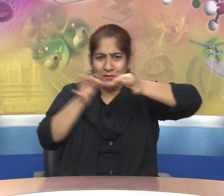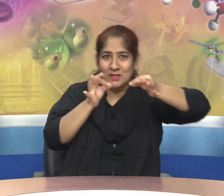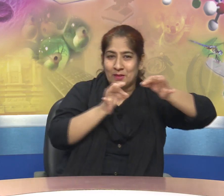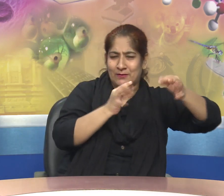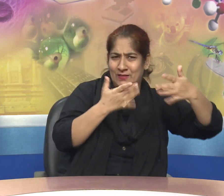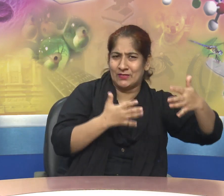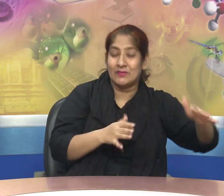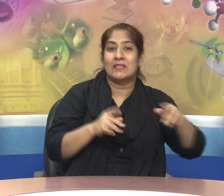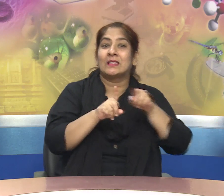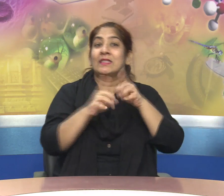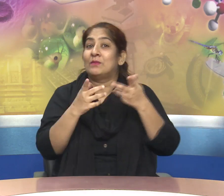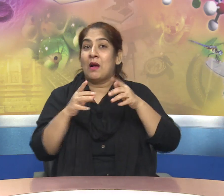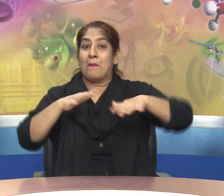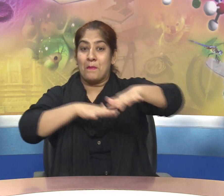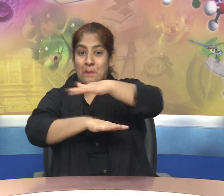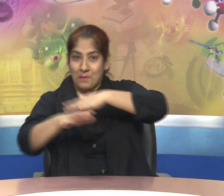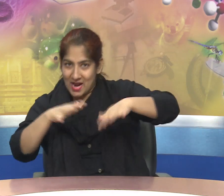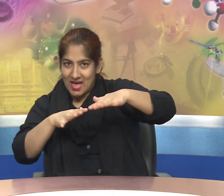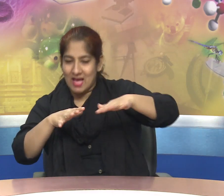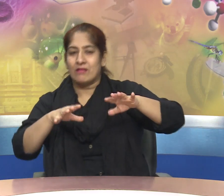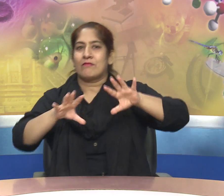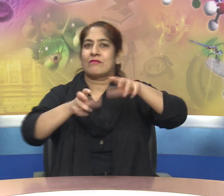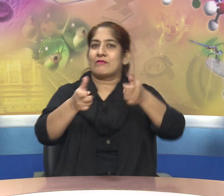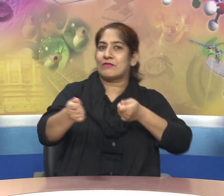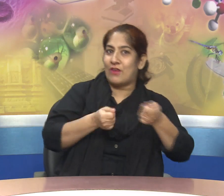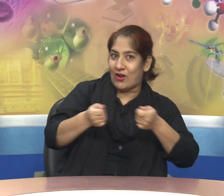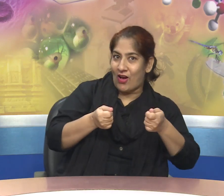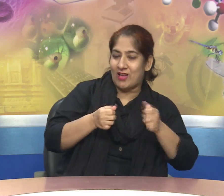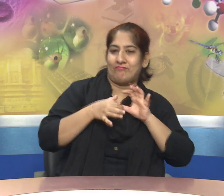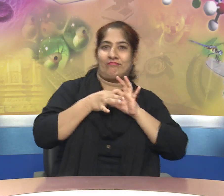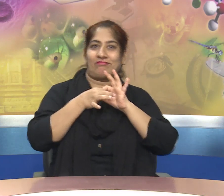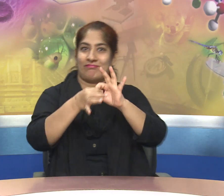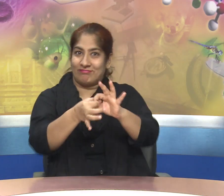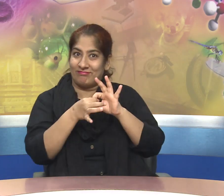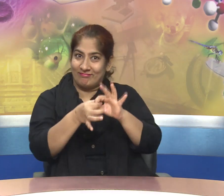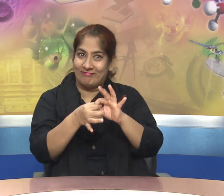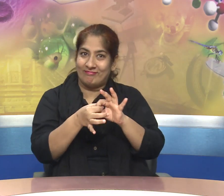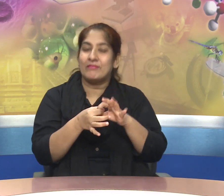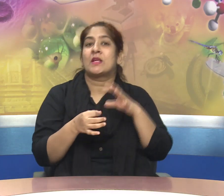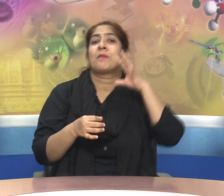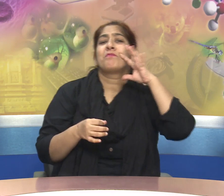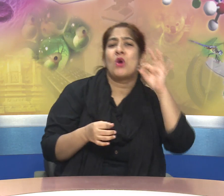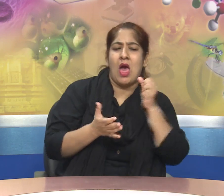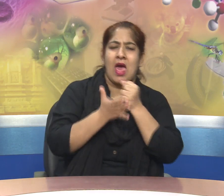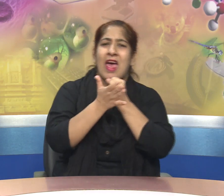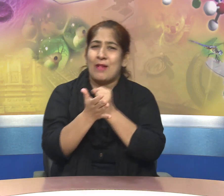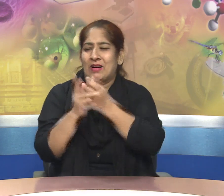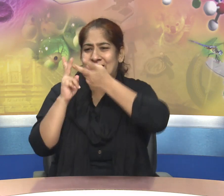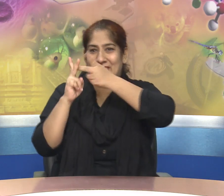Like earlier, I had explained you the lesson. Now, from this lesson only, coordination and controlling, there are